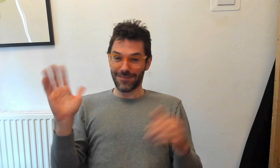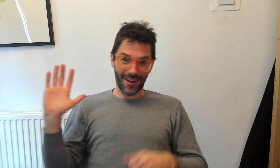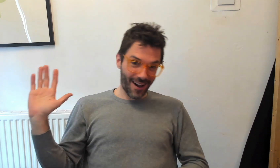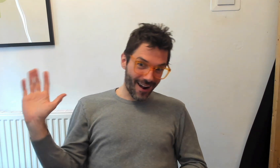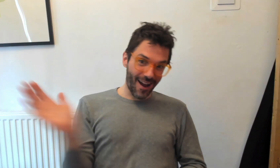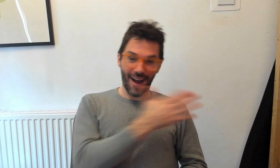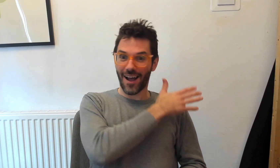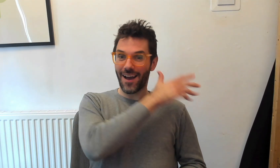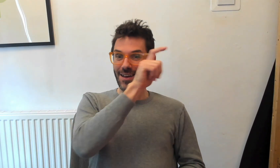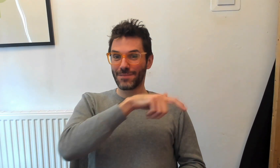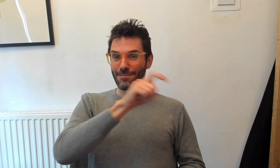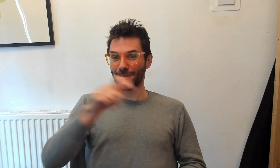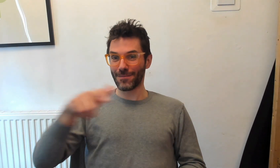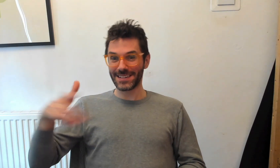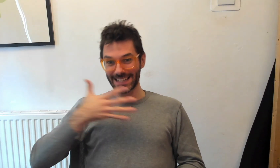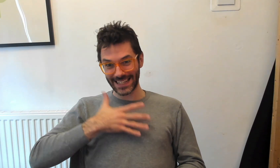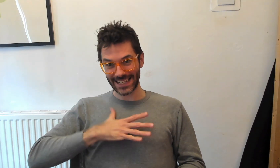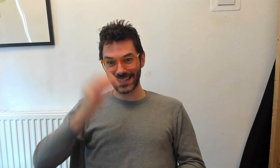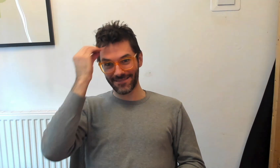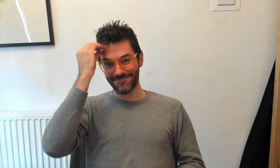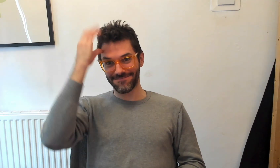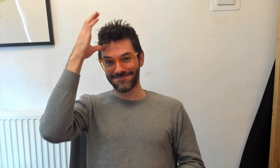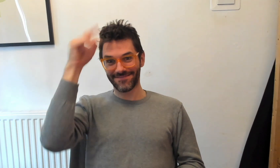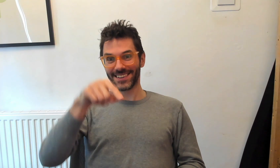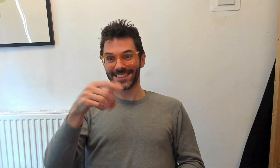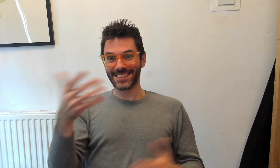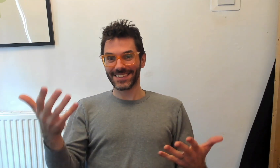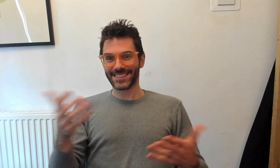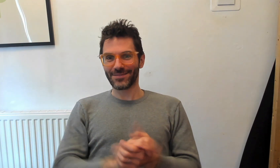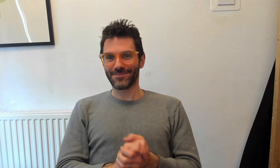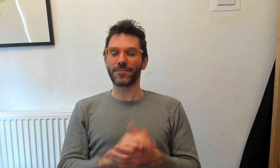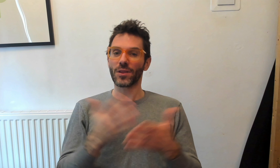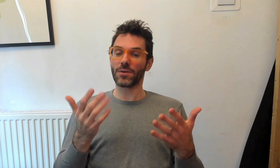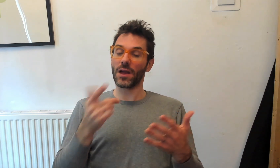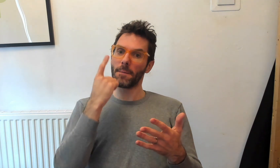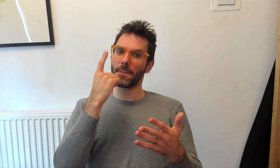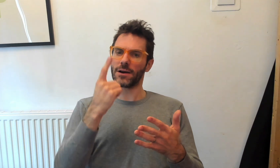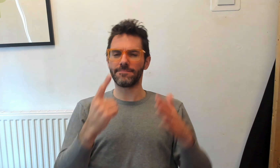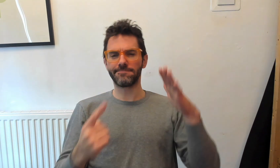But now is the time where everybody needs to acquire some knowledge of this area.